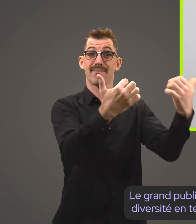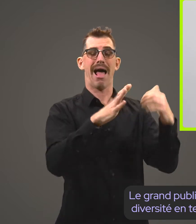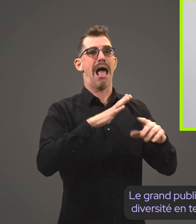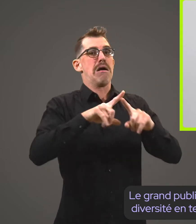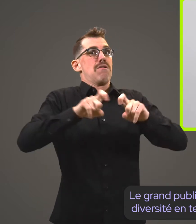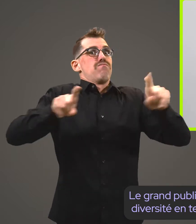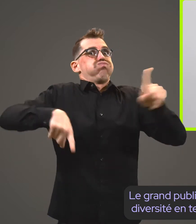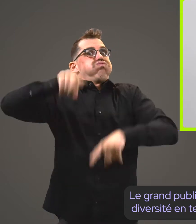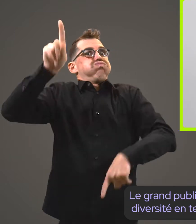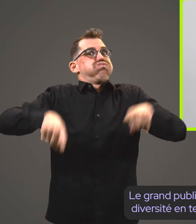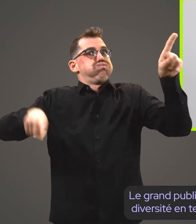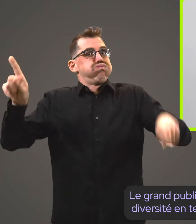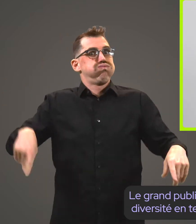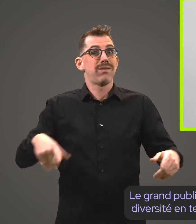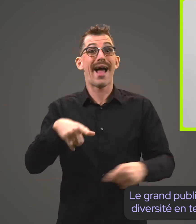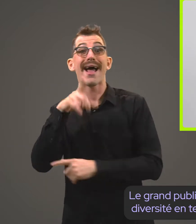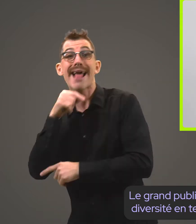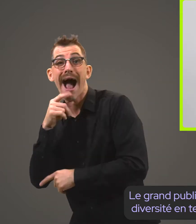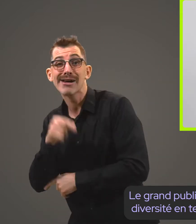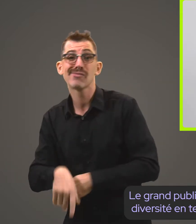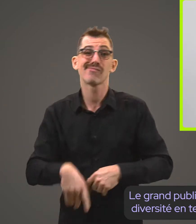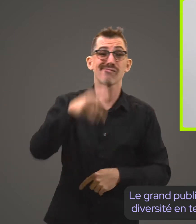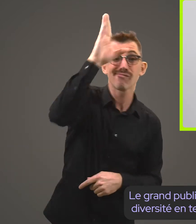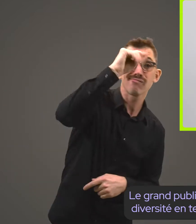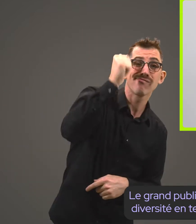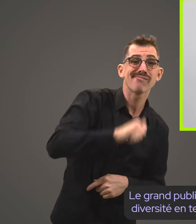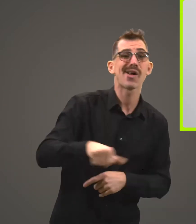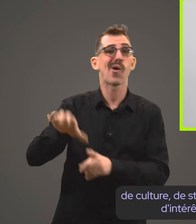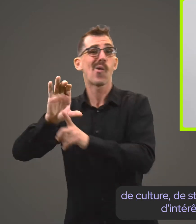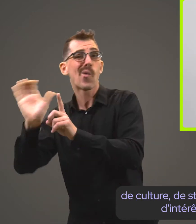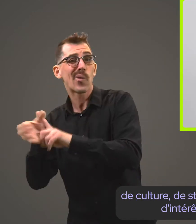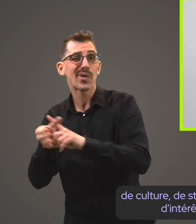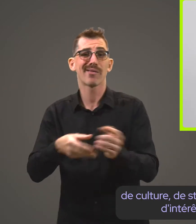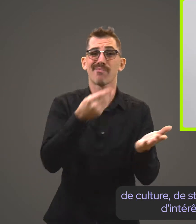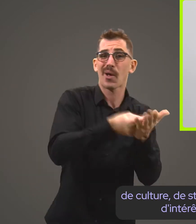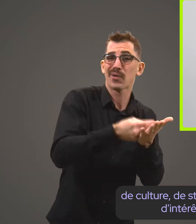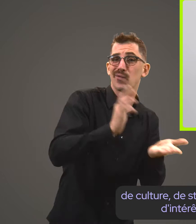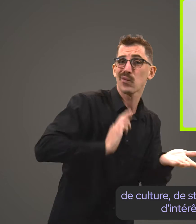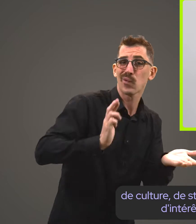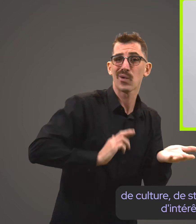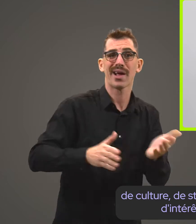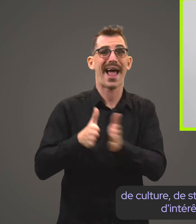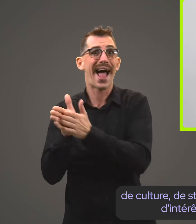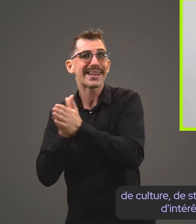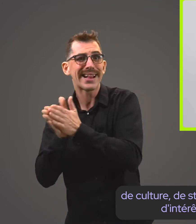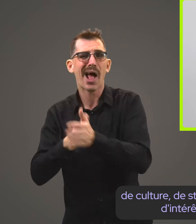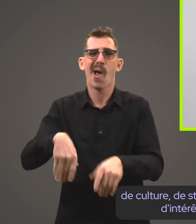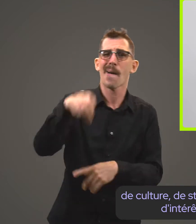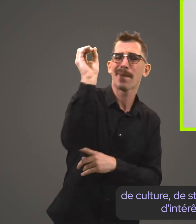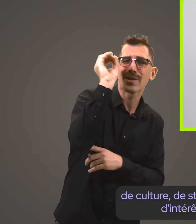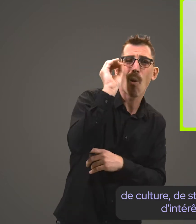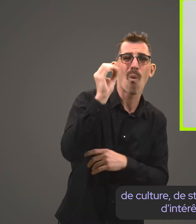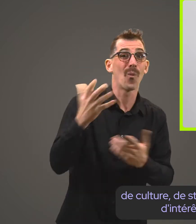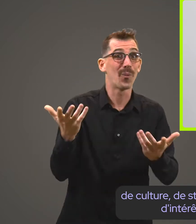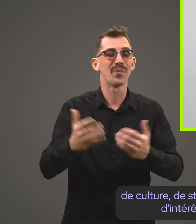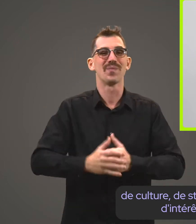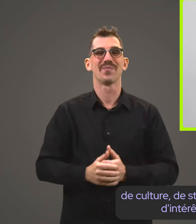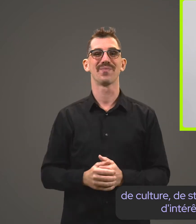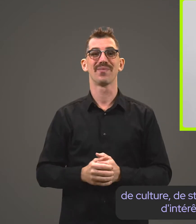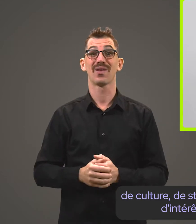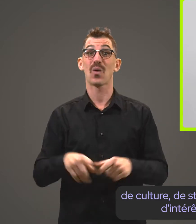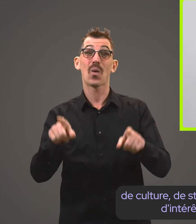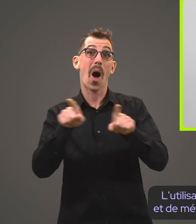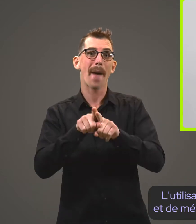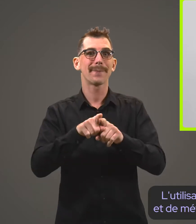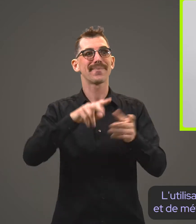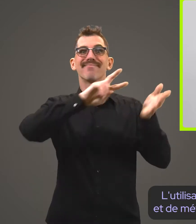general public, there is a wide diversity in age, gender, culture, socioeconomic status, interests, and